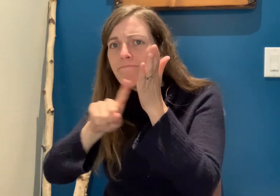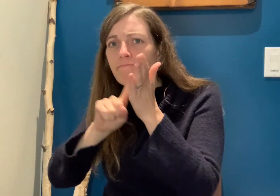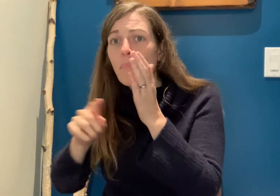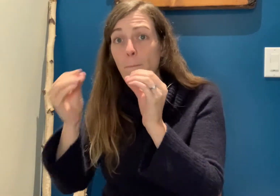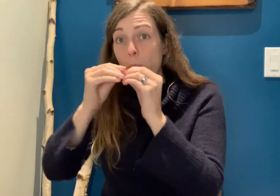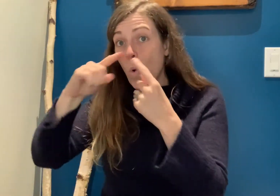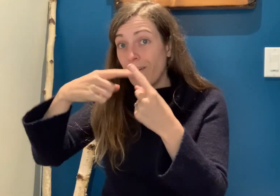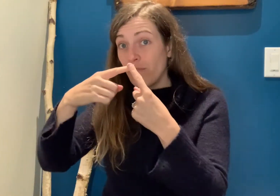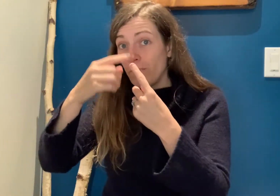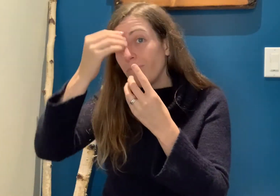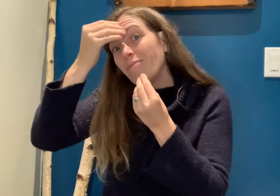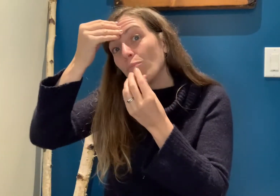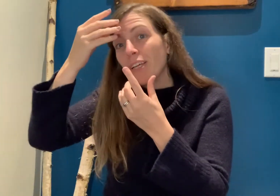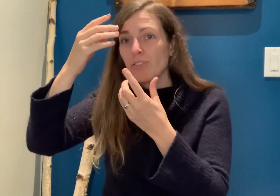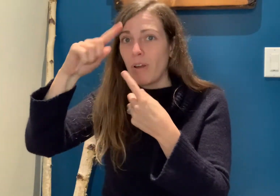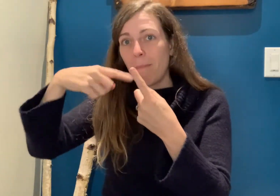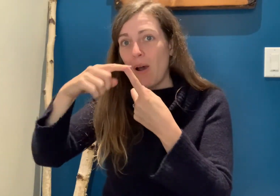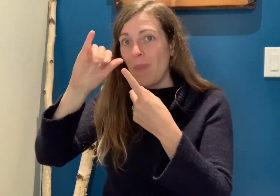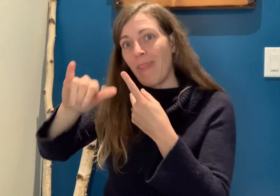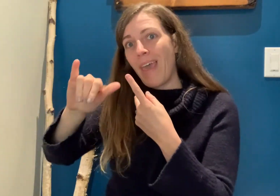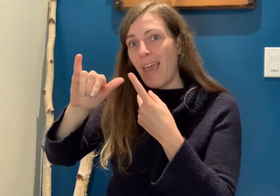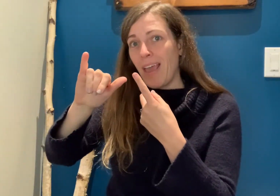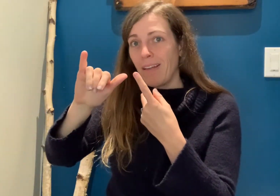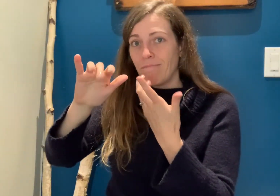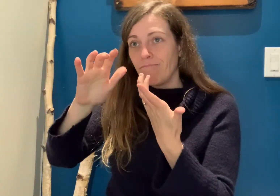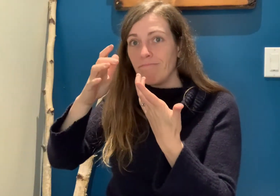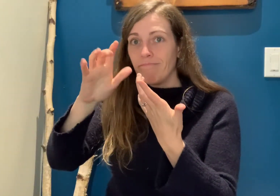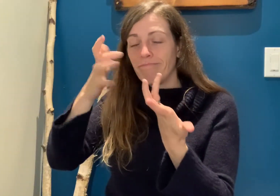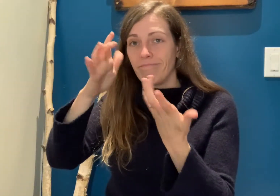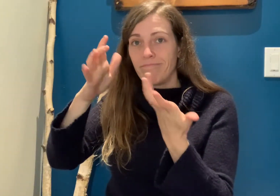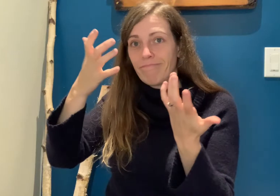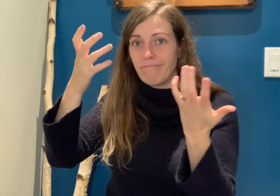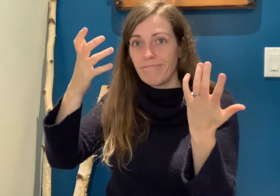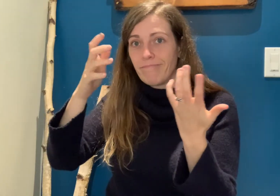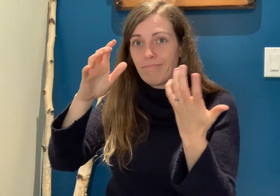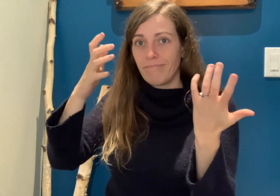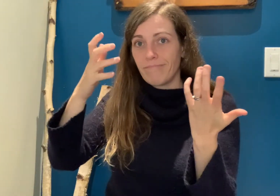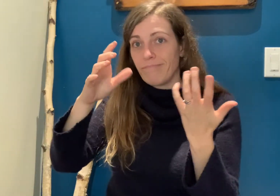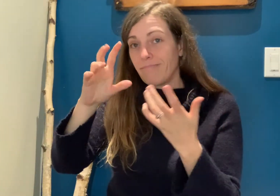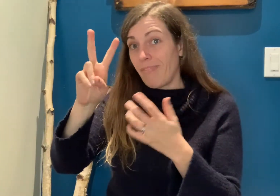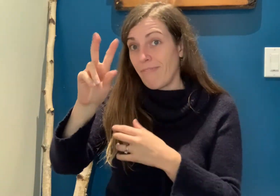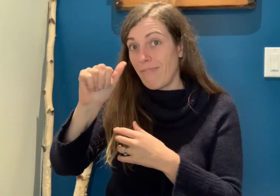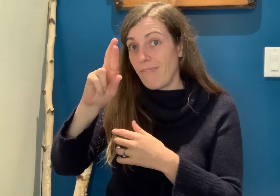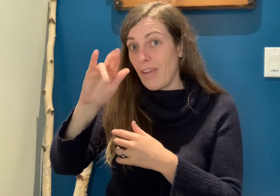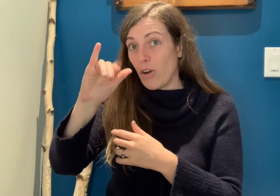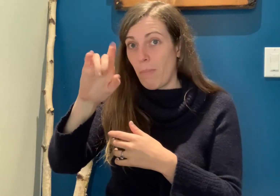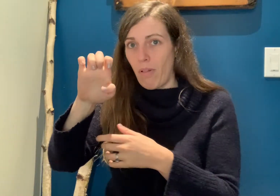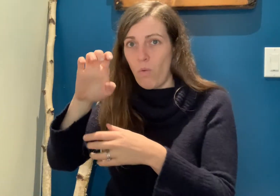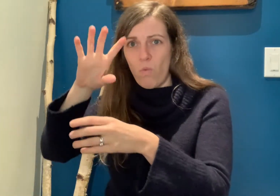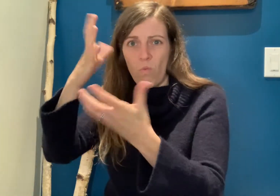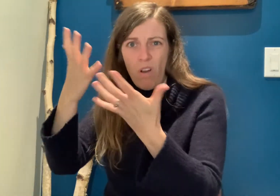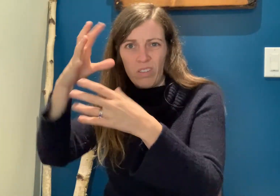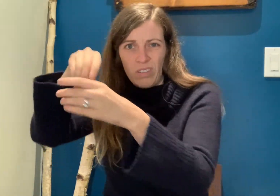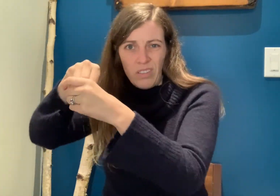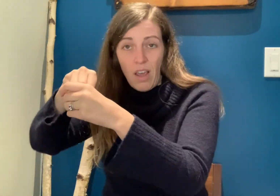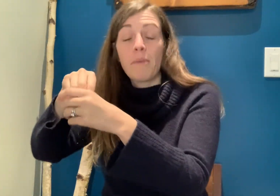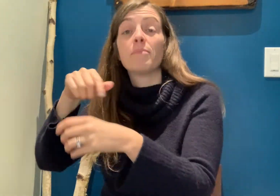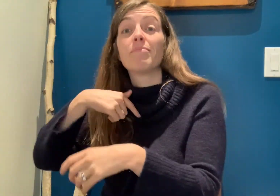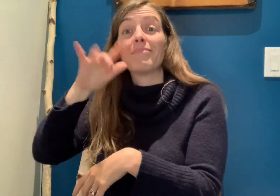it, you can explore more about that data frame. And you can see here that it matches what I had in